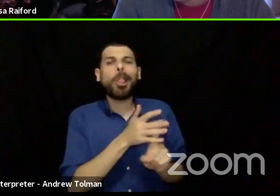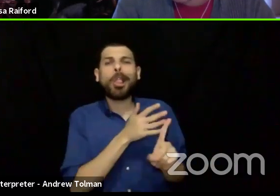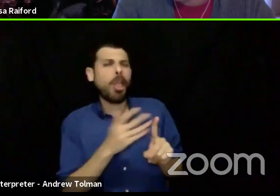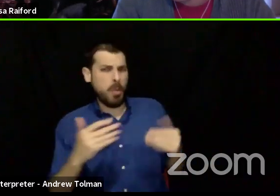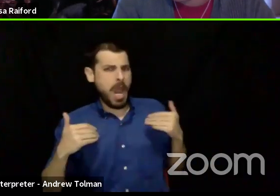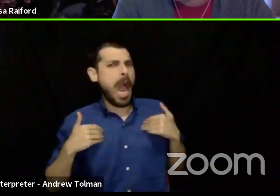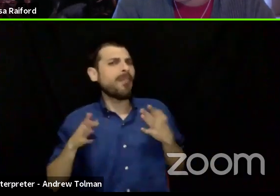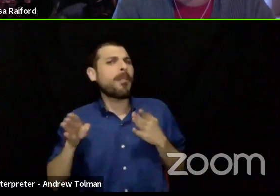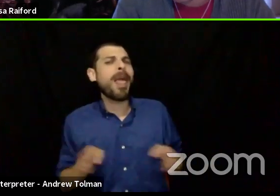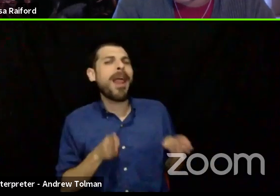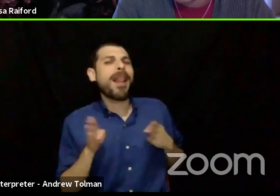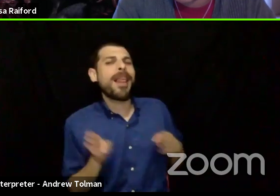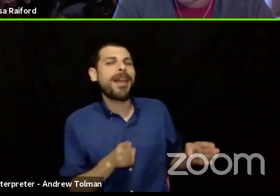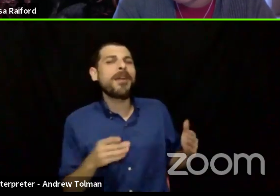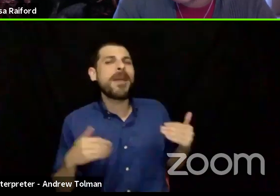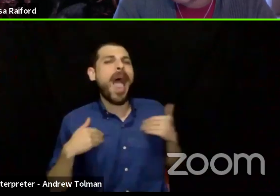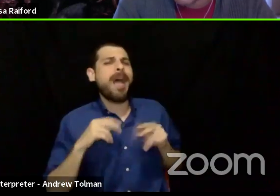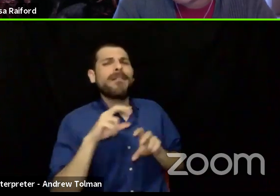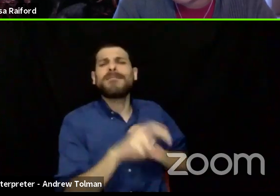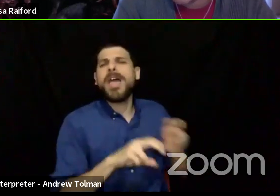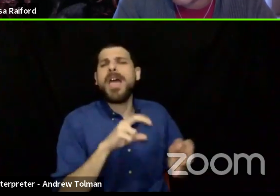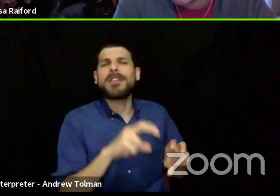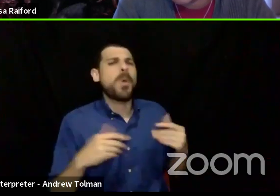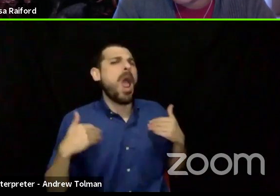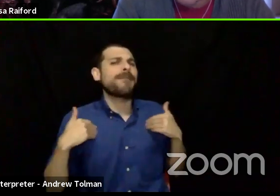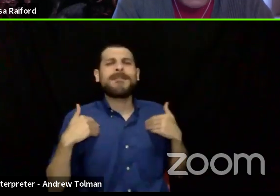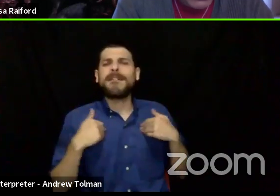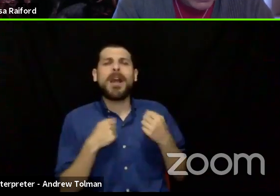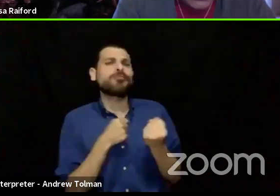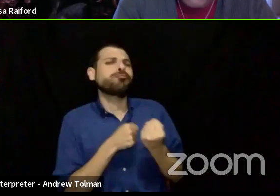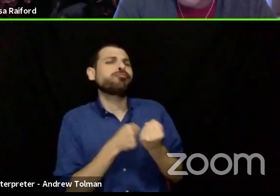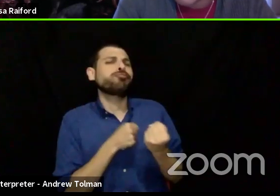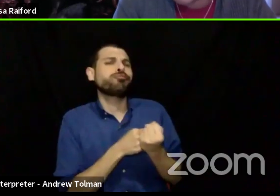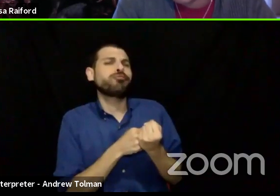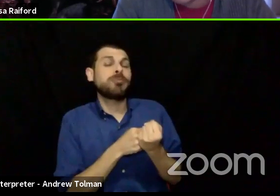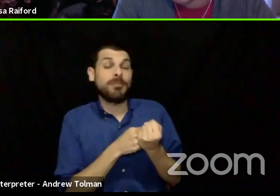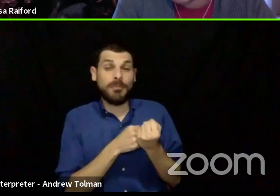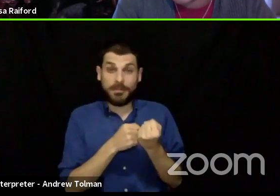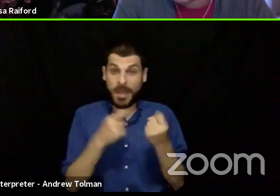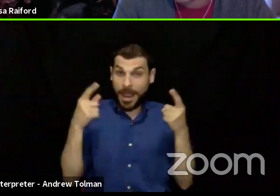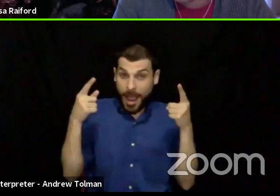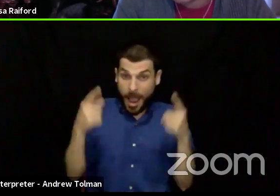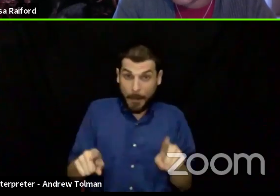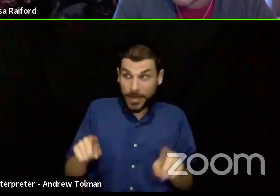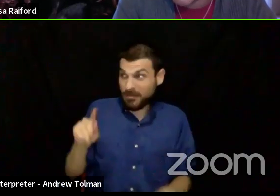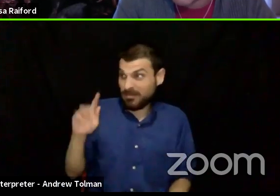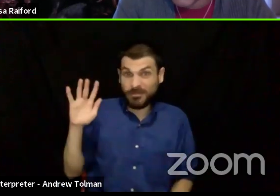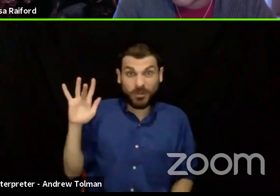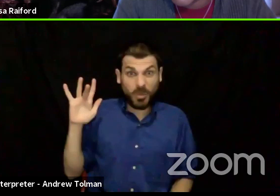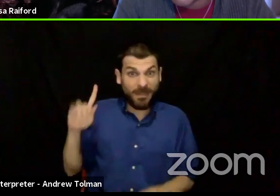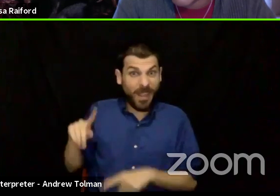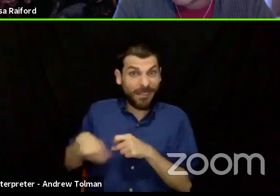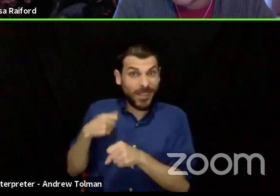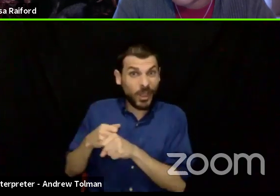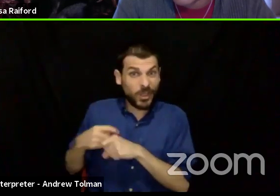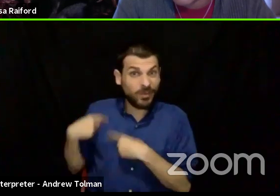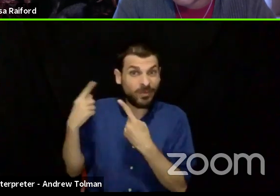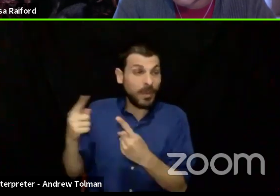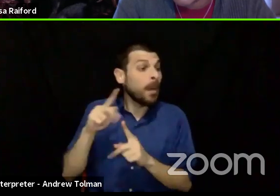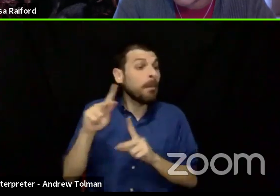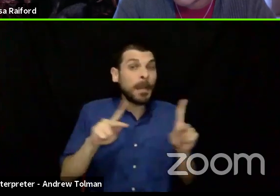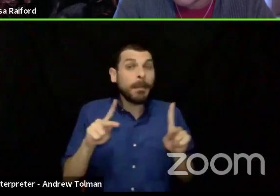own properties. And what I'm seeing and what's been happening over the last 25 years is that people are actually losing their properties, and it's